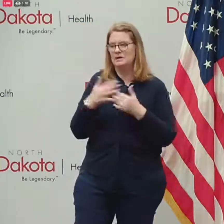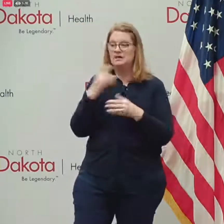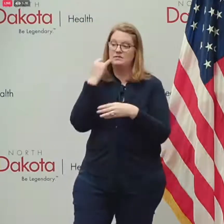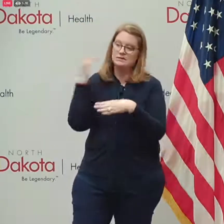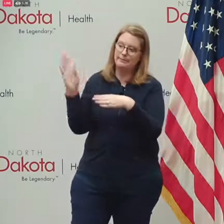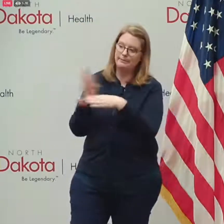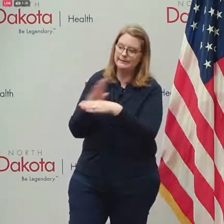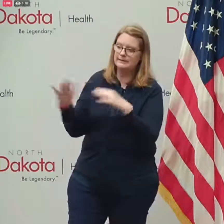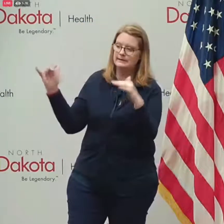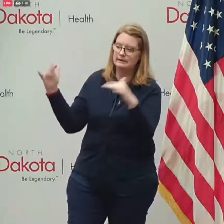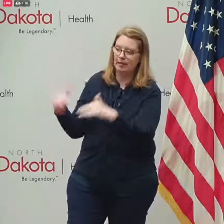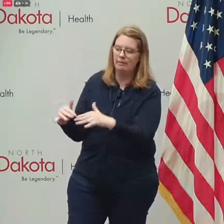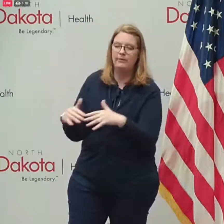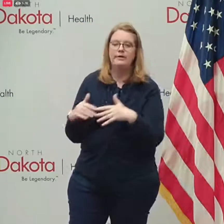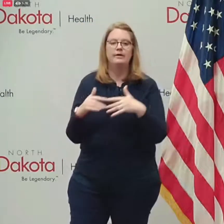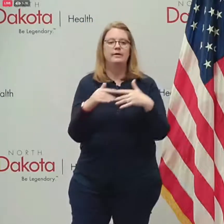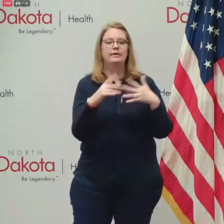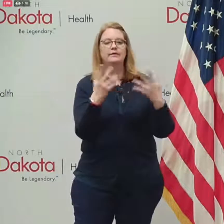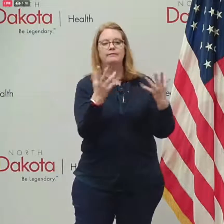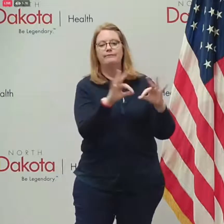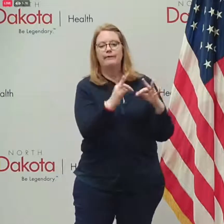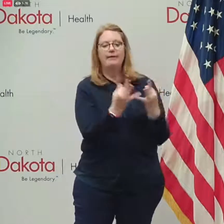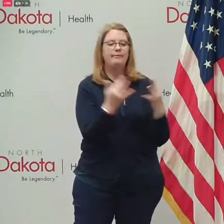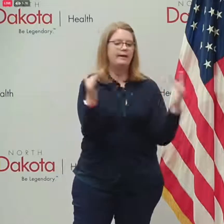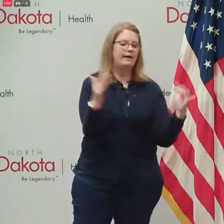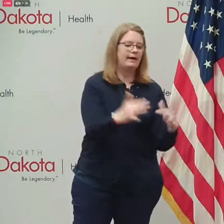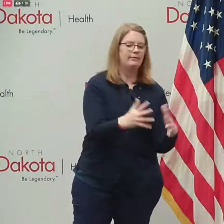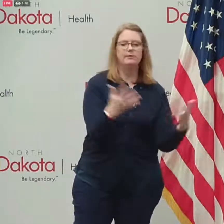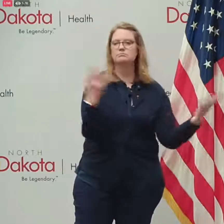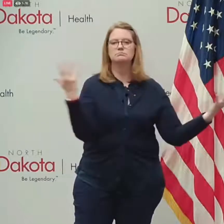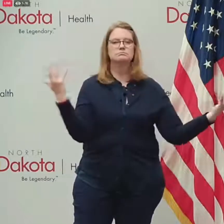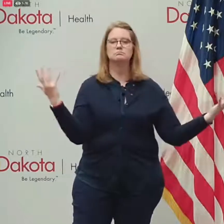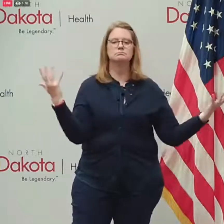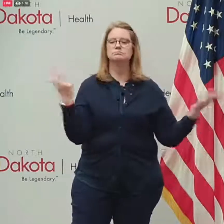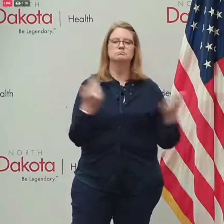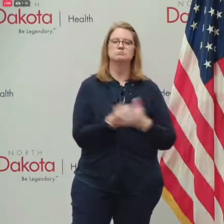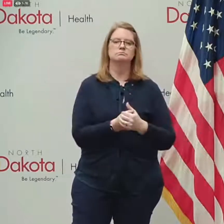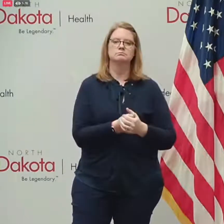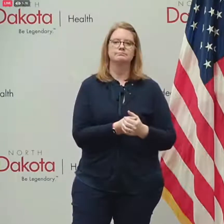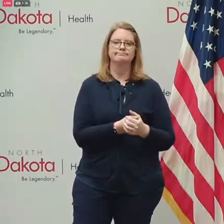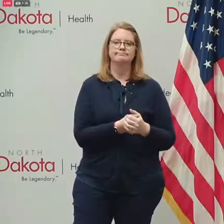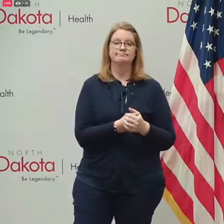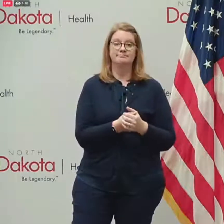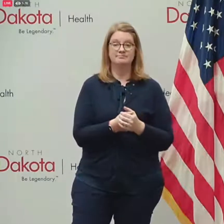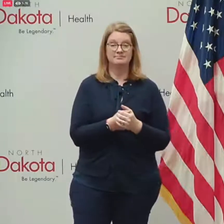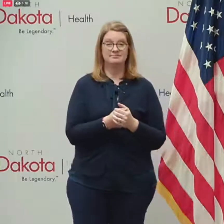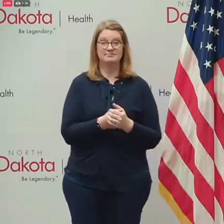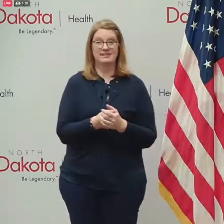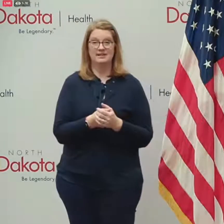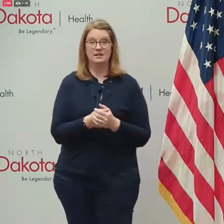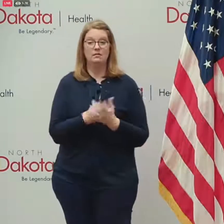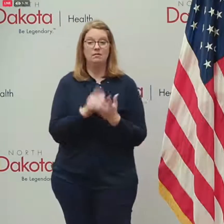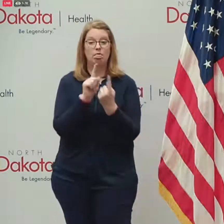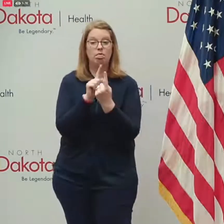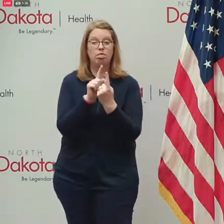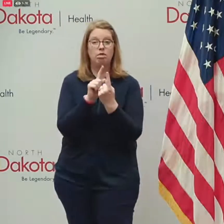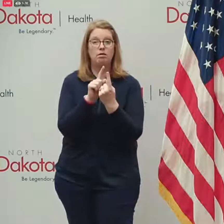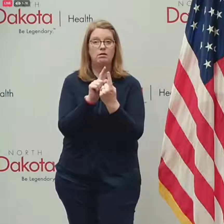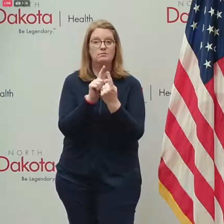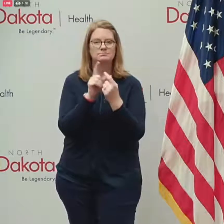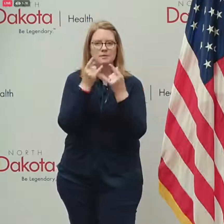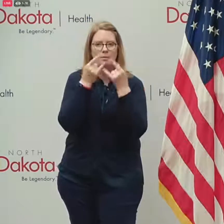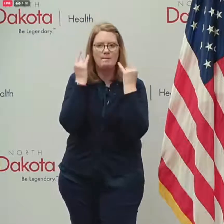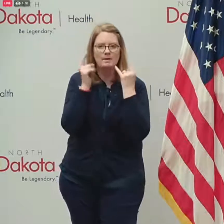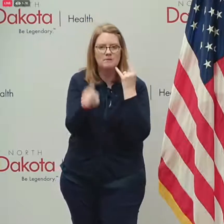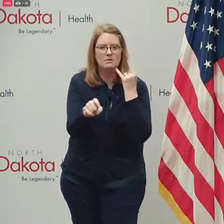a business gathering, or a family gathering. If you can't distance, wear a mask. If you're having a